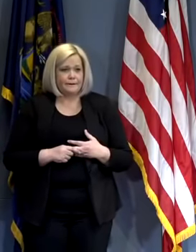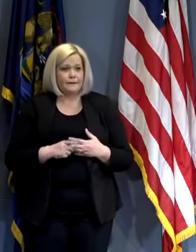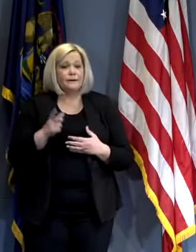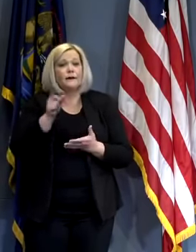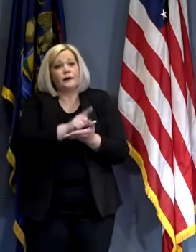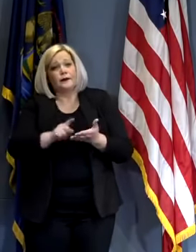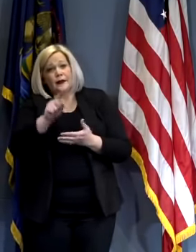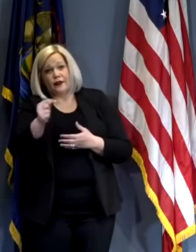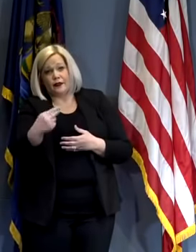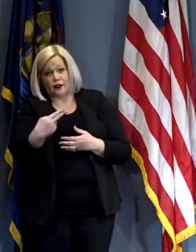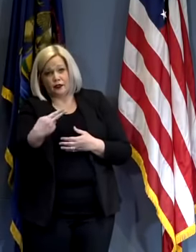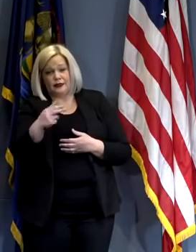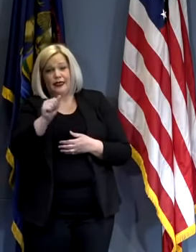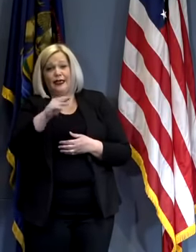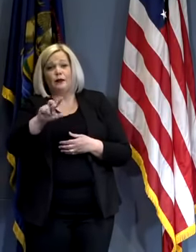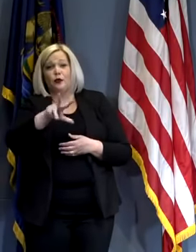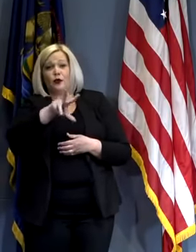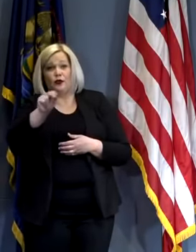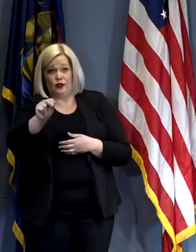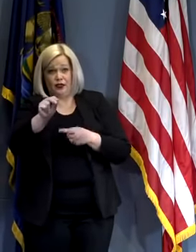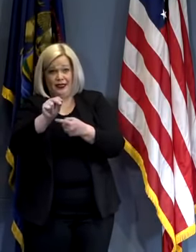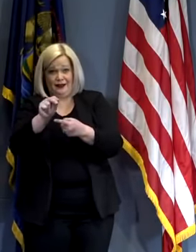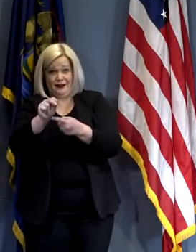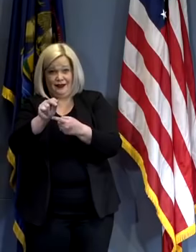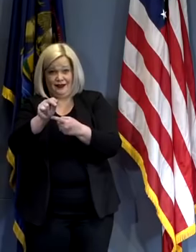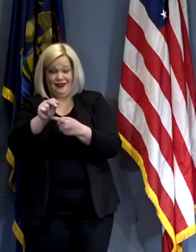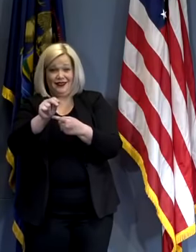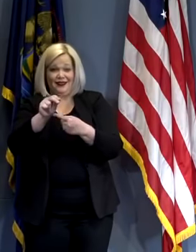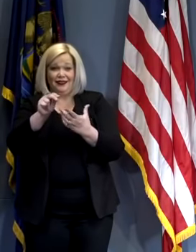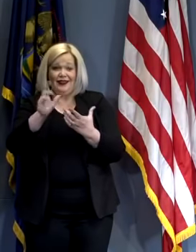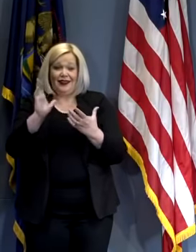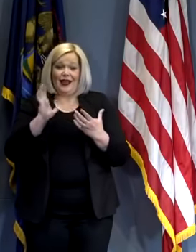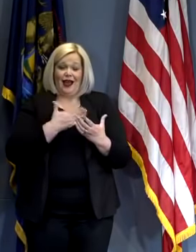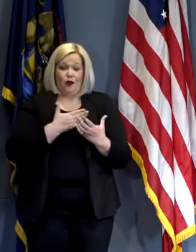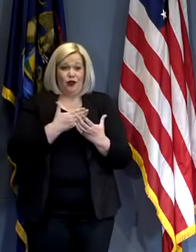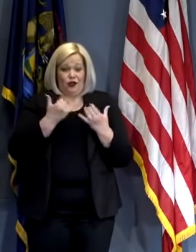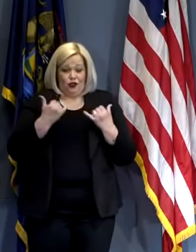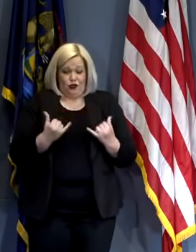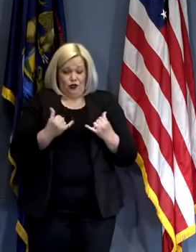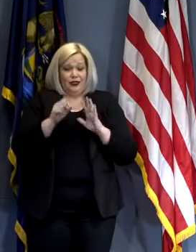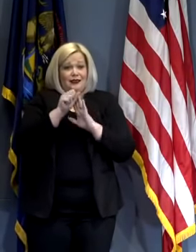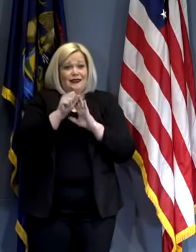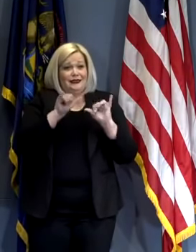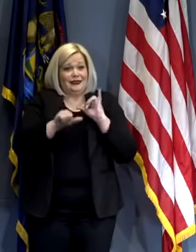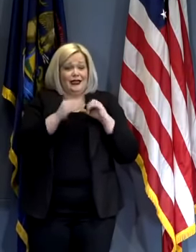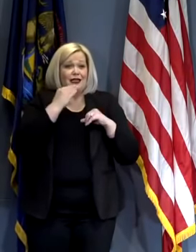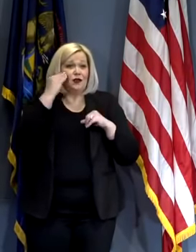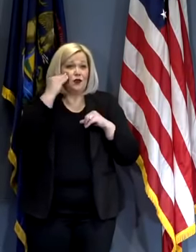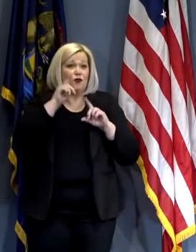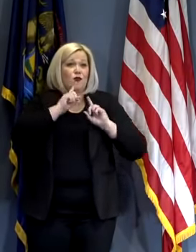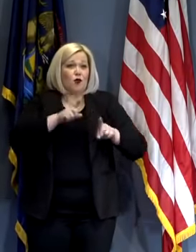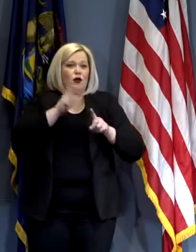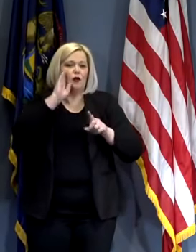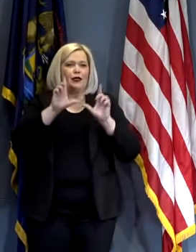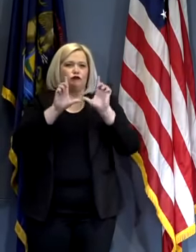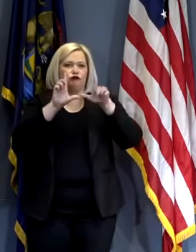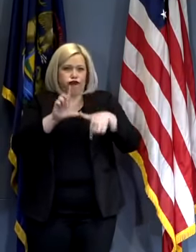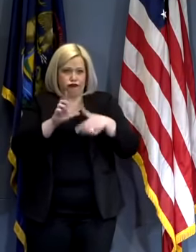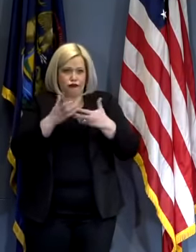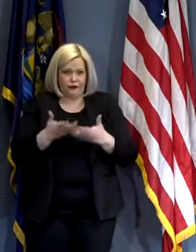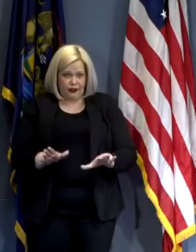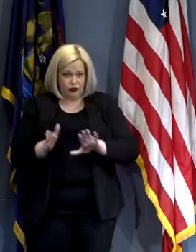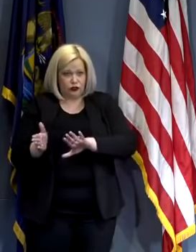April 30th, is the day the current Stay Home, Stay Safe order is extended to. I'll be working with a team of